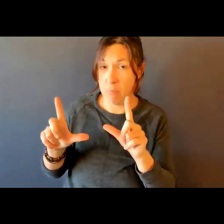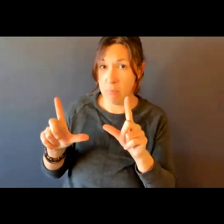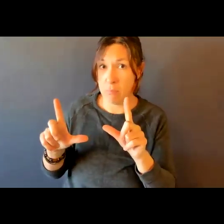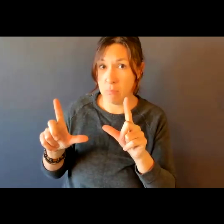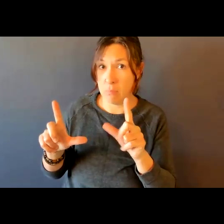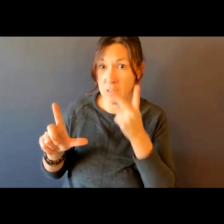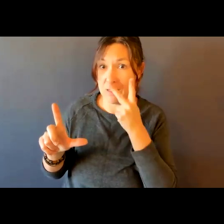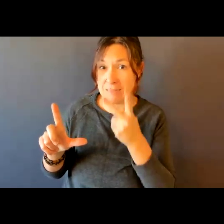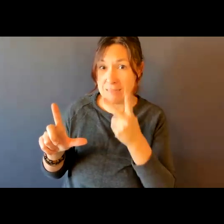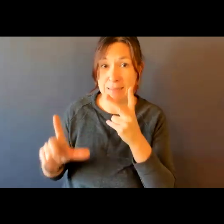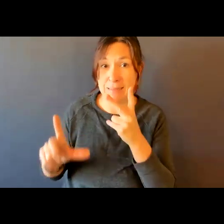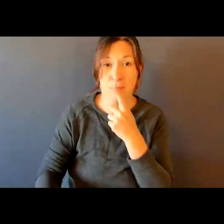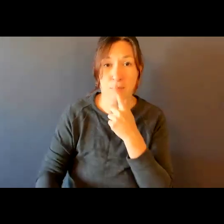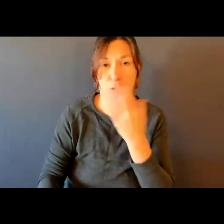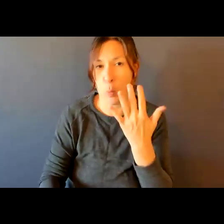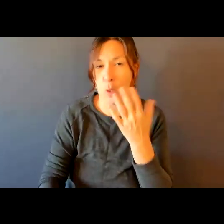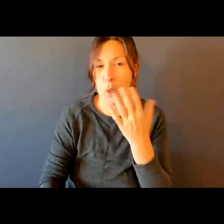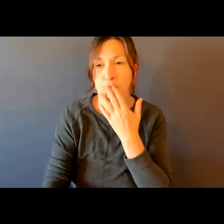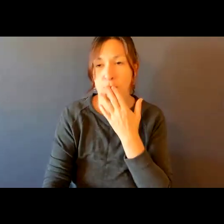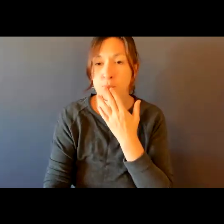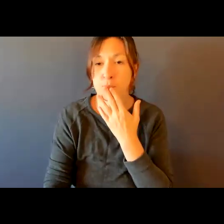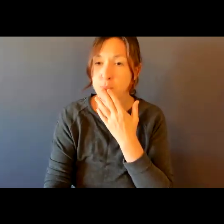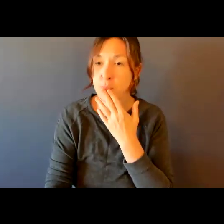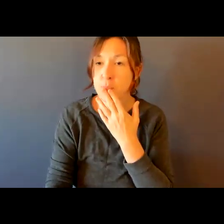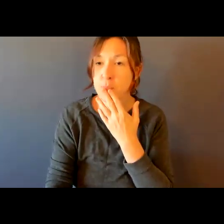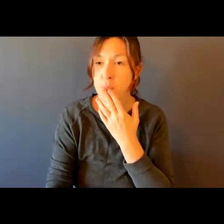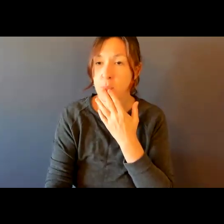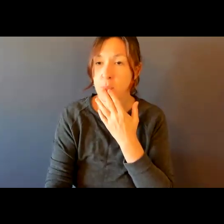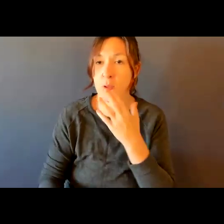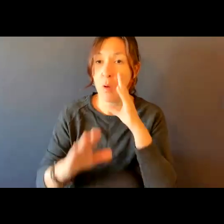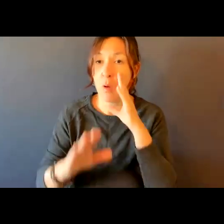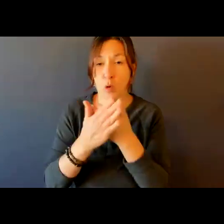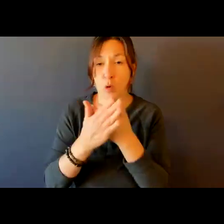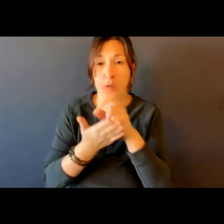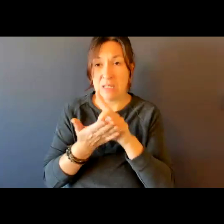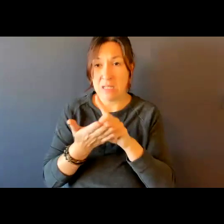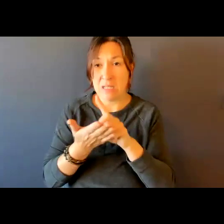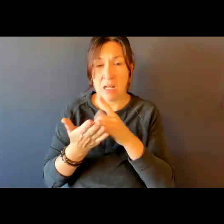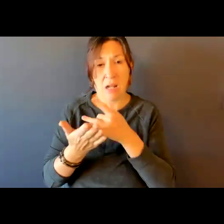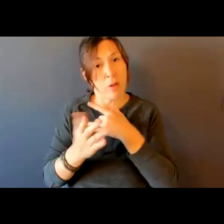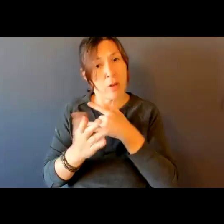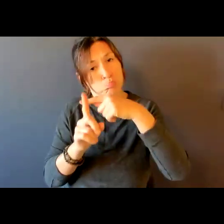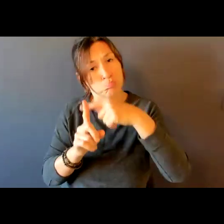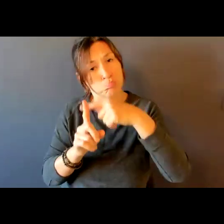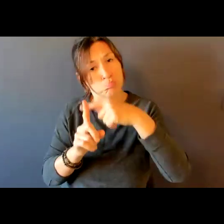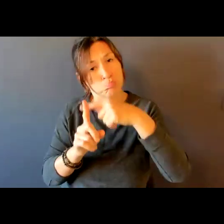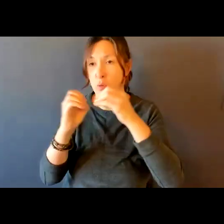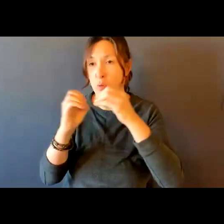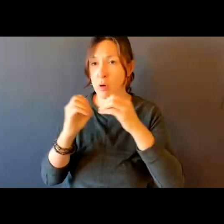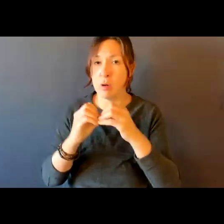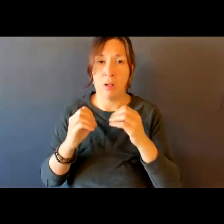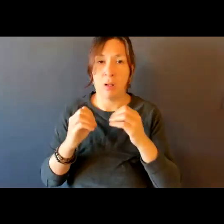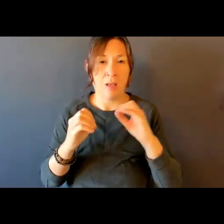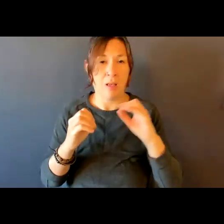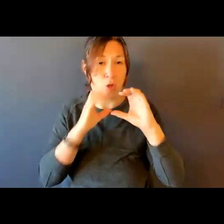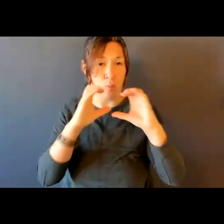Yeah. We hope the new design invokes a more inviting and positive feel. The team has undertaken several